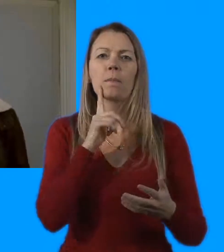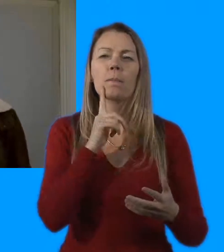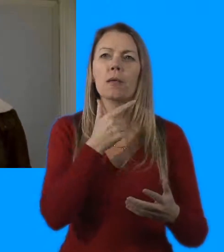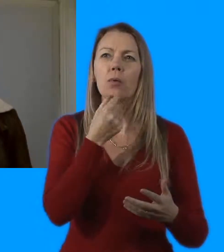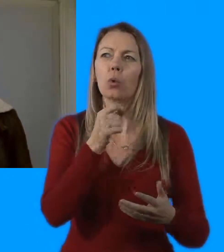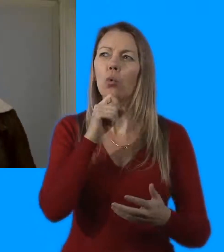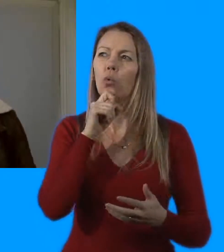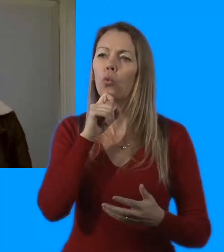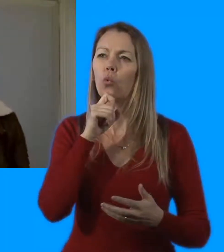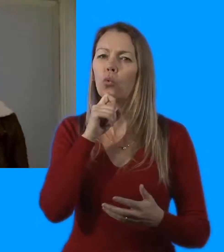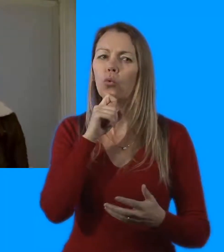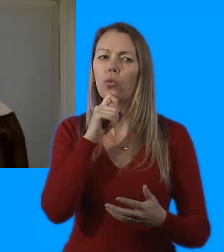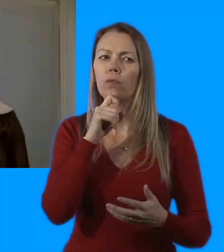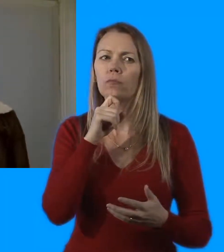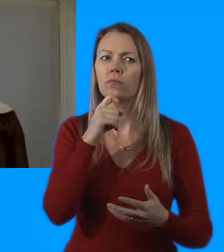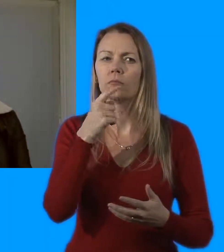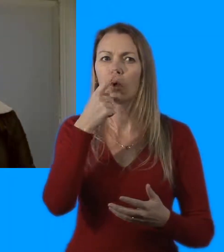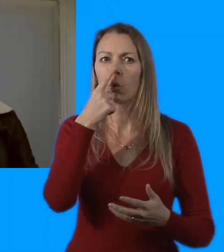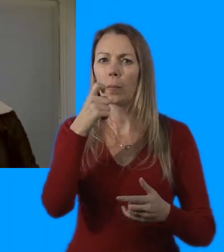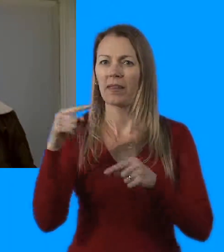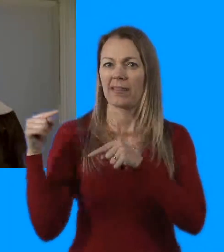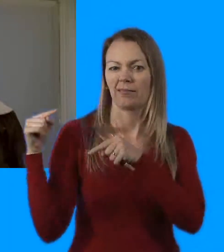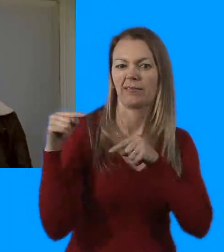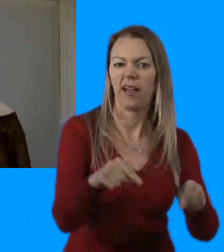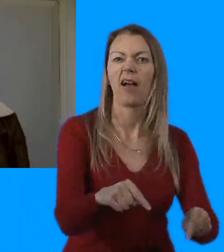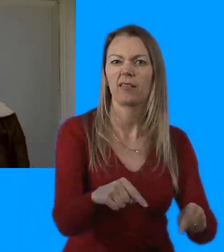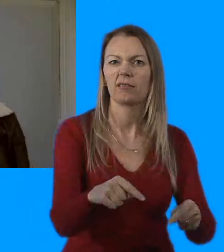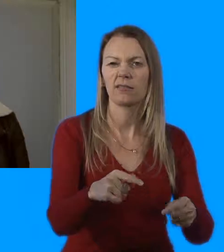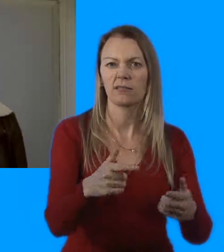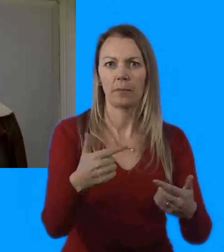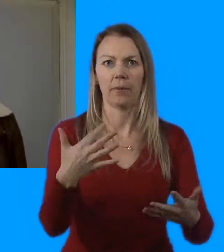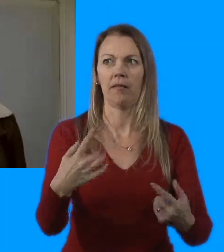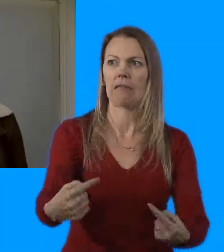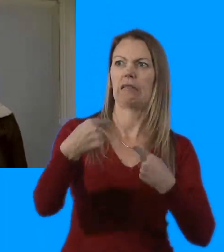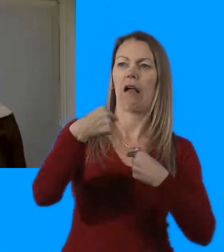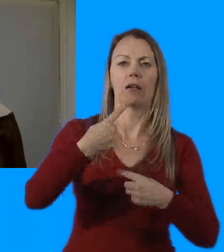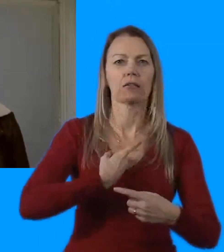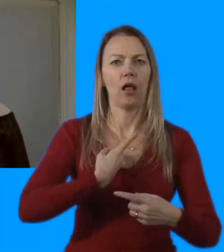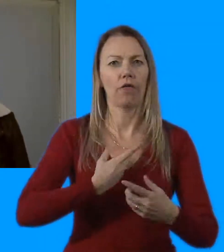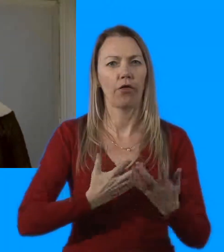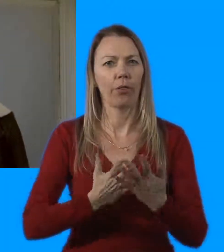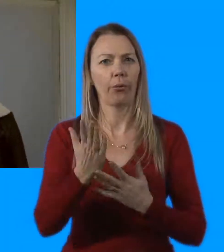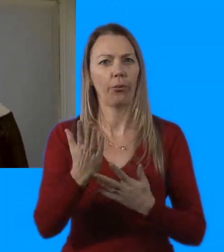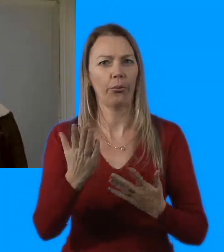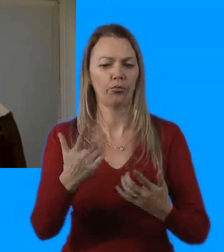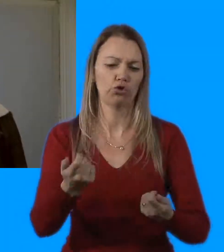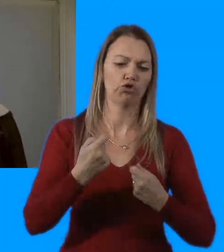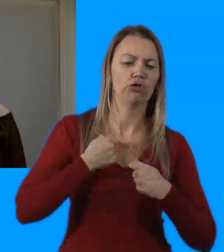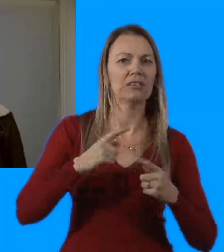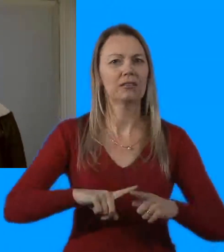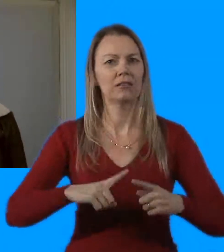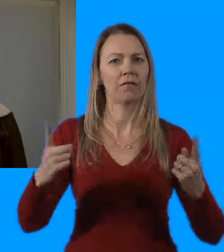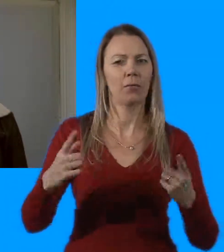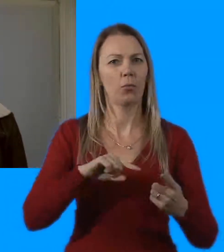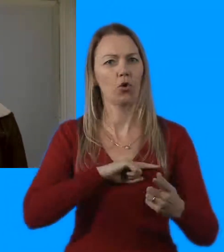I suppose people, in terms of people that might be attacked in a sectarian have had a sectarian attack